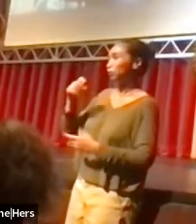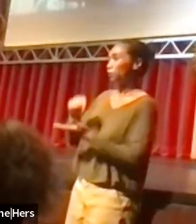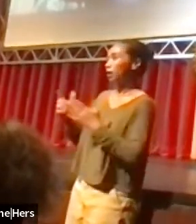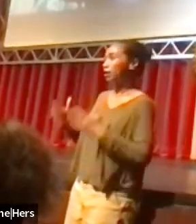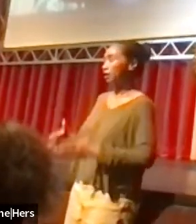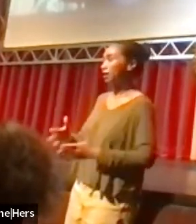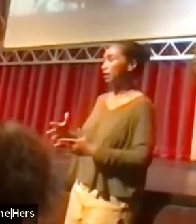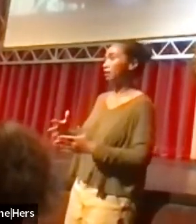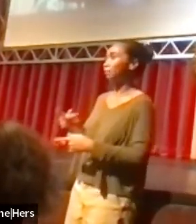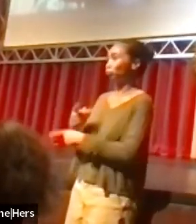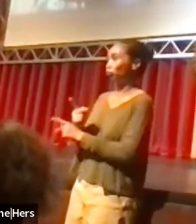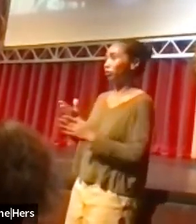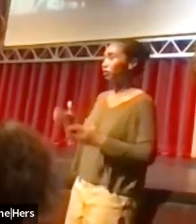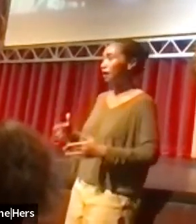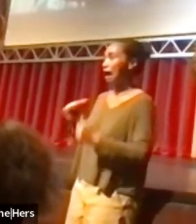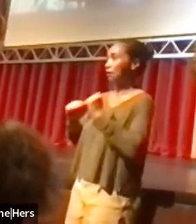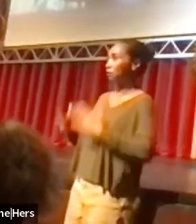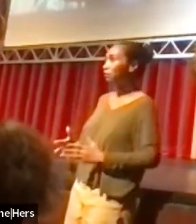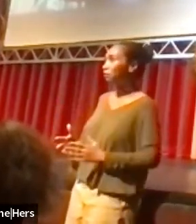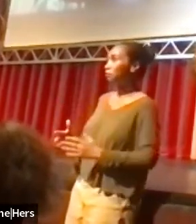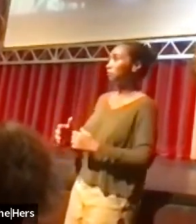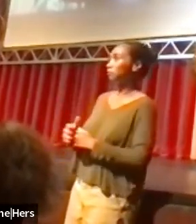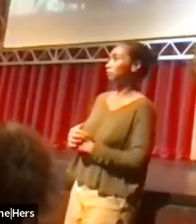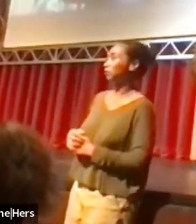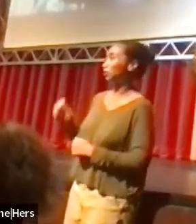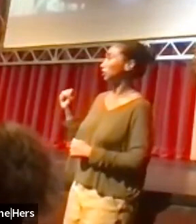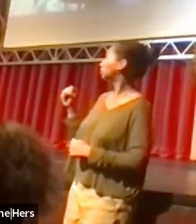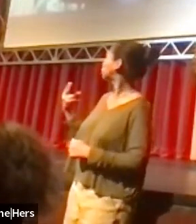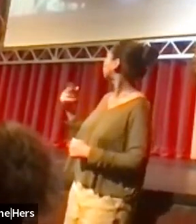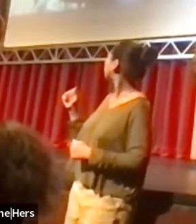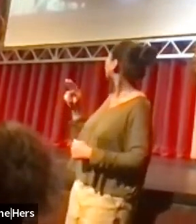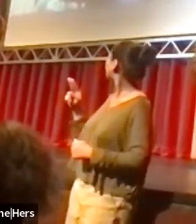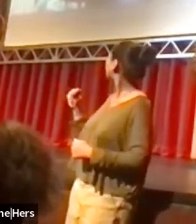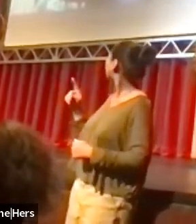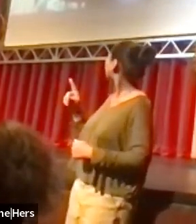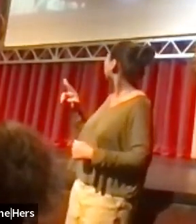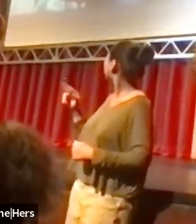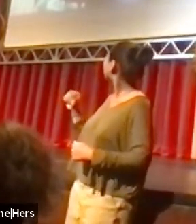writer and producer and actor Sean Rivera.